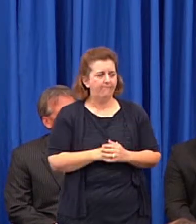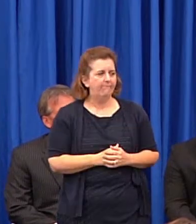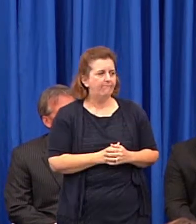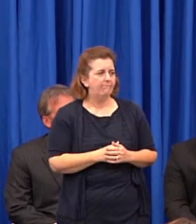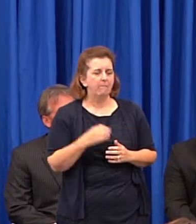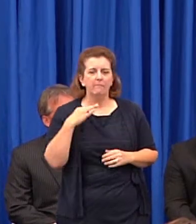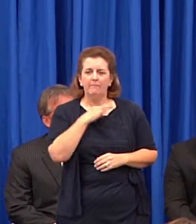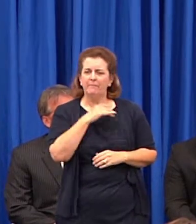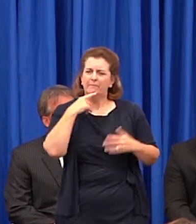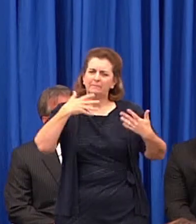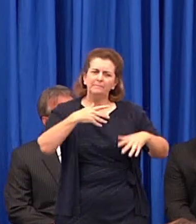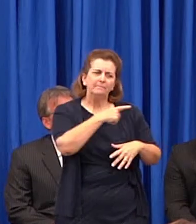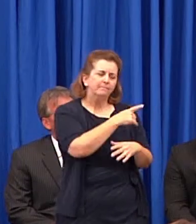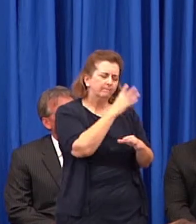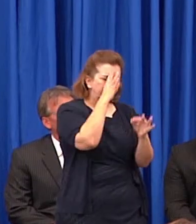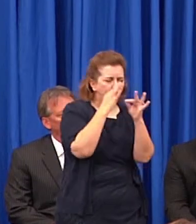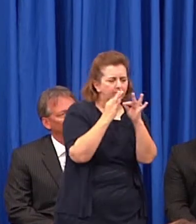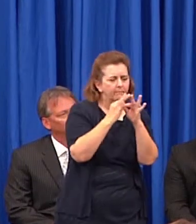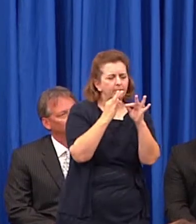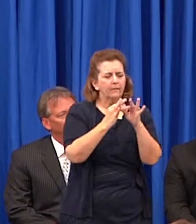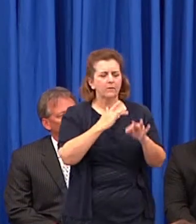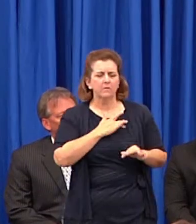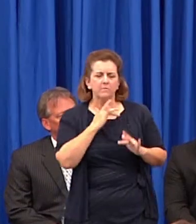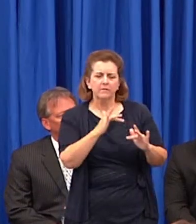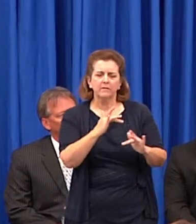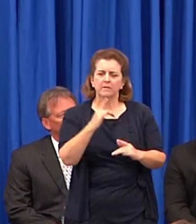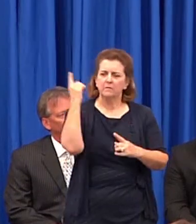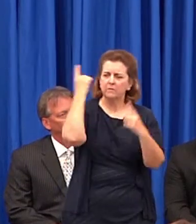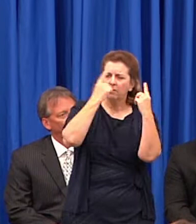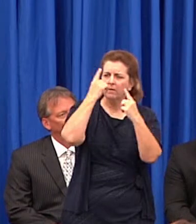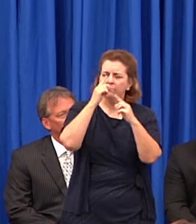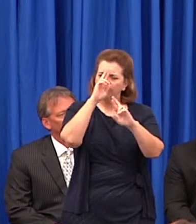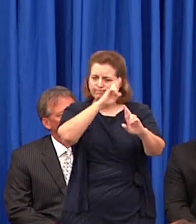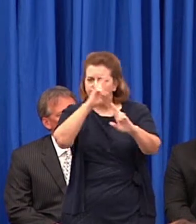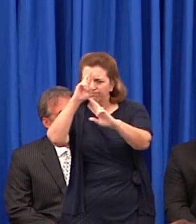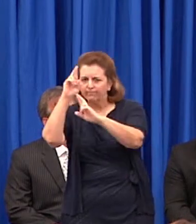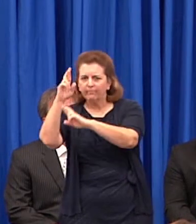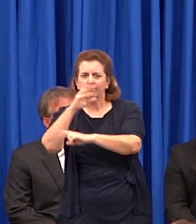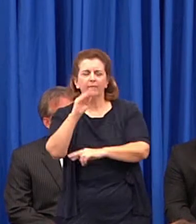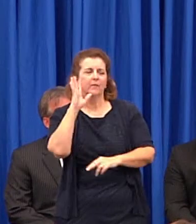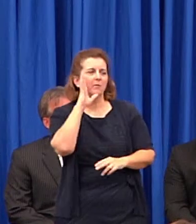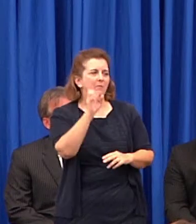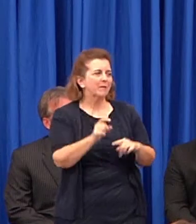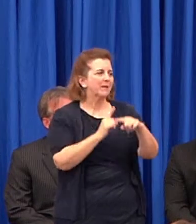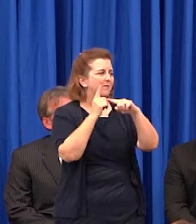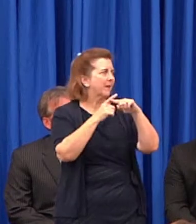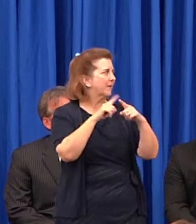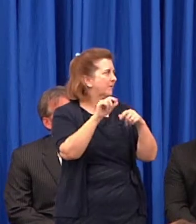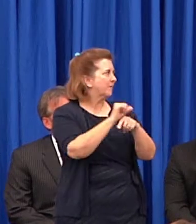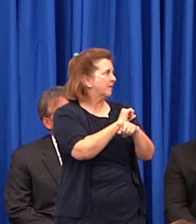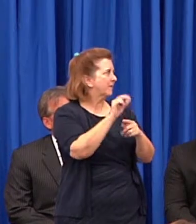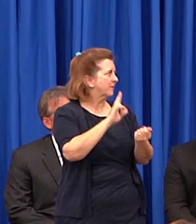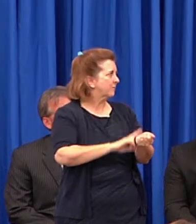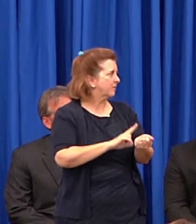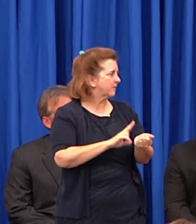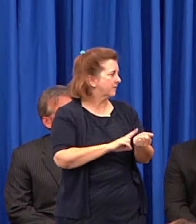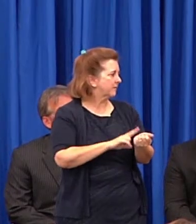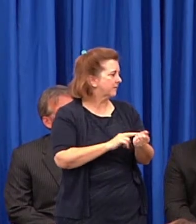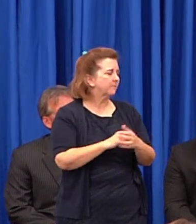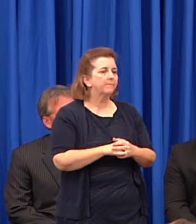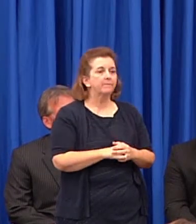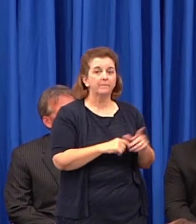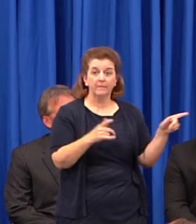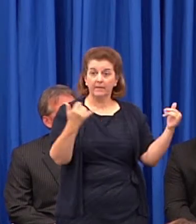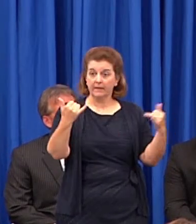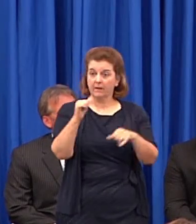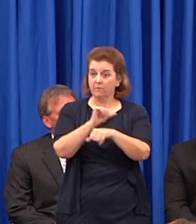she's incredibly diligent, very compassionate and thoughtful, and respectful of her peers, and will be an asset to the profession of nursing. Christina currently